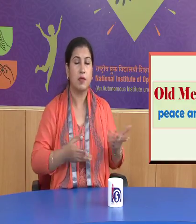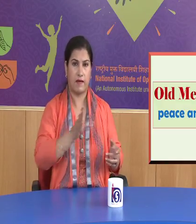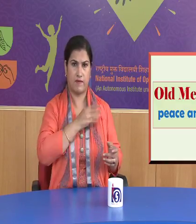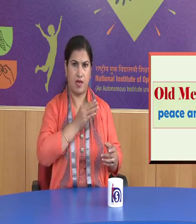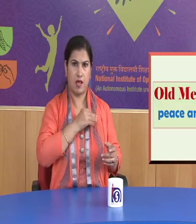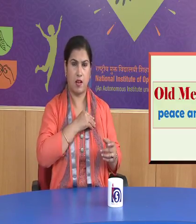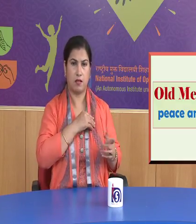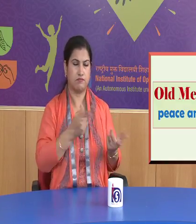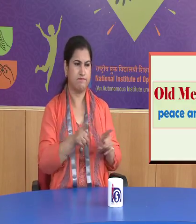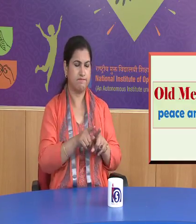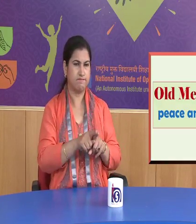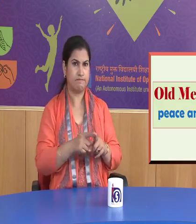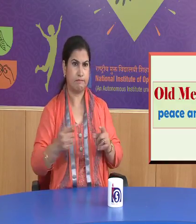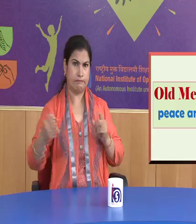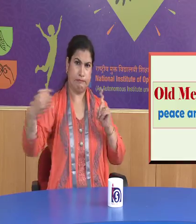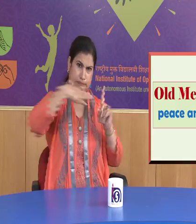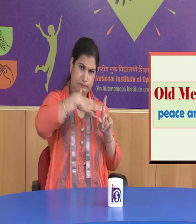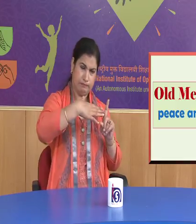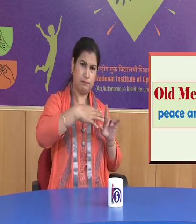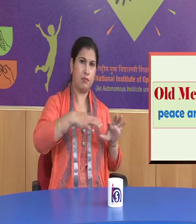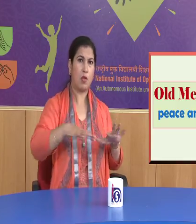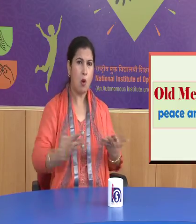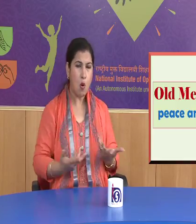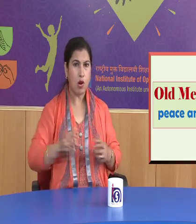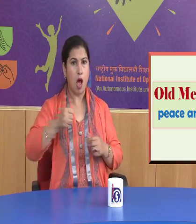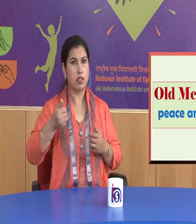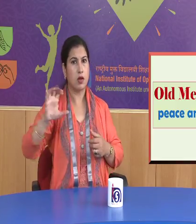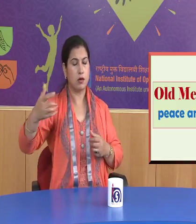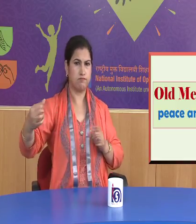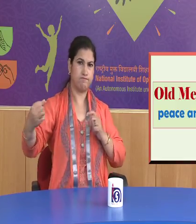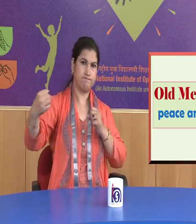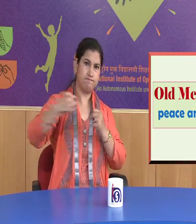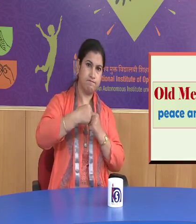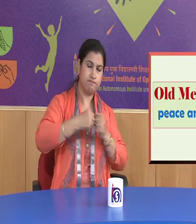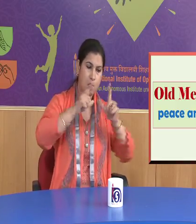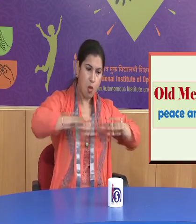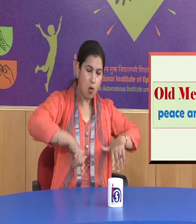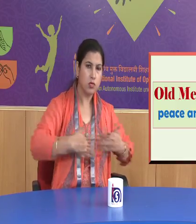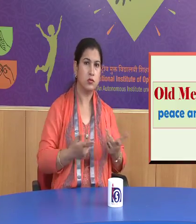attack by one country over the other country.